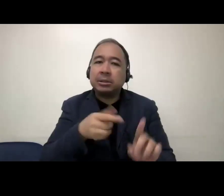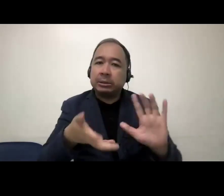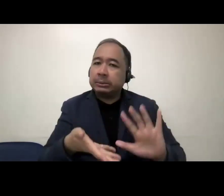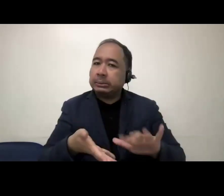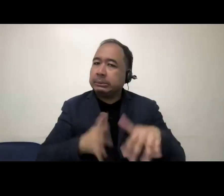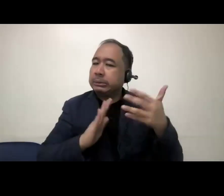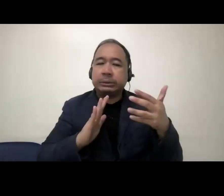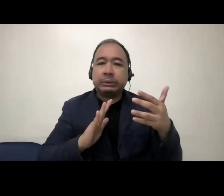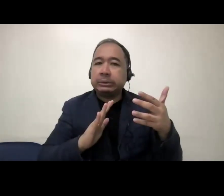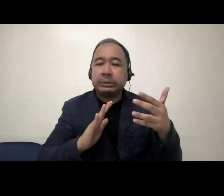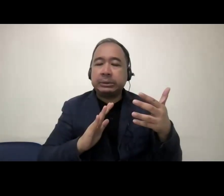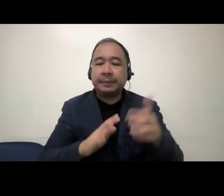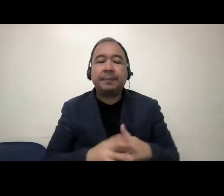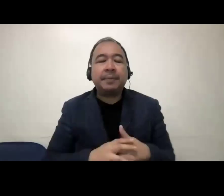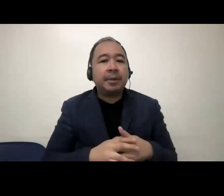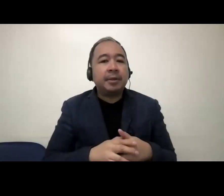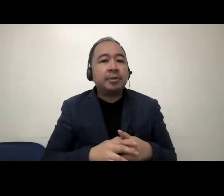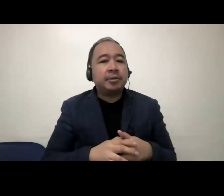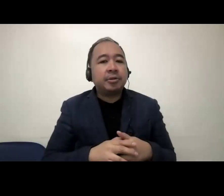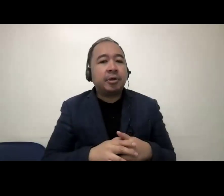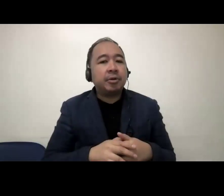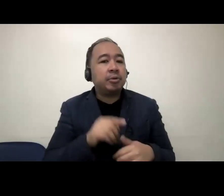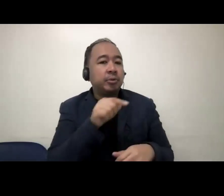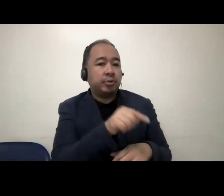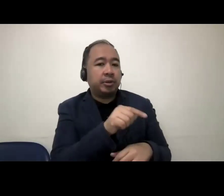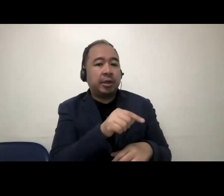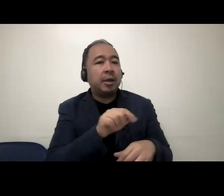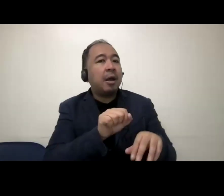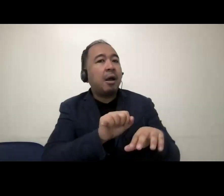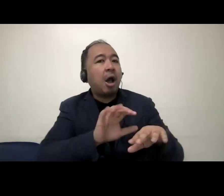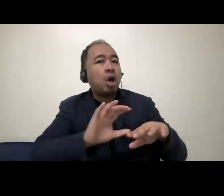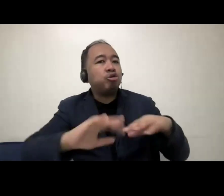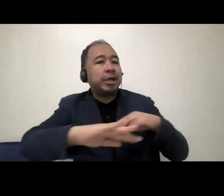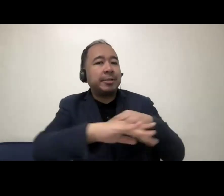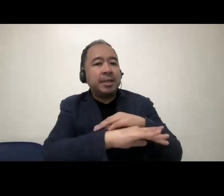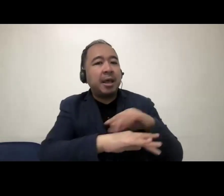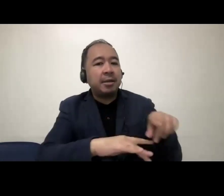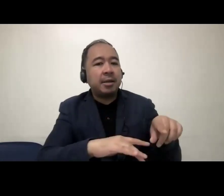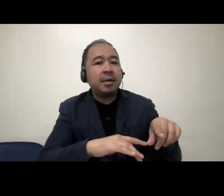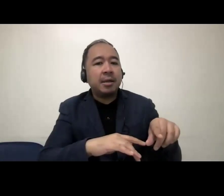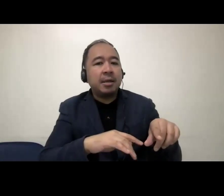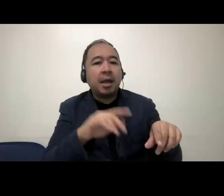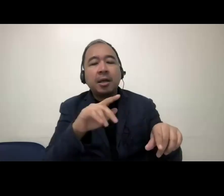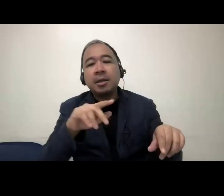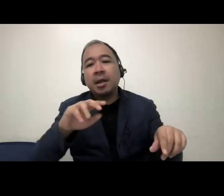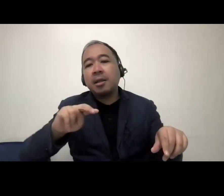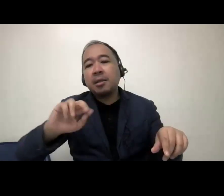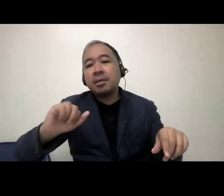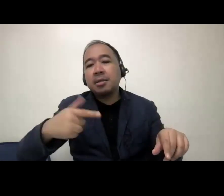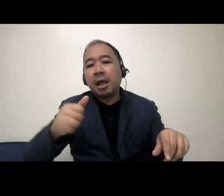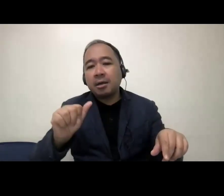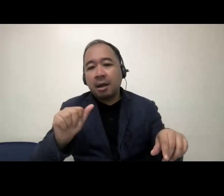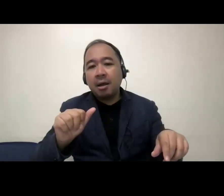The reason has been resided by the Karbi, Naga, and the Adivasi communities for hundreds of years. And